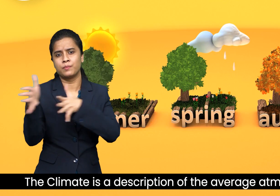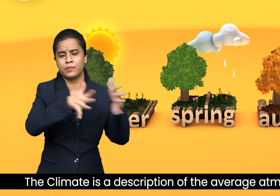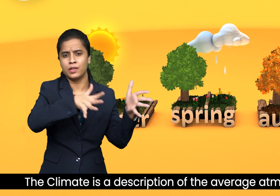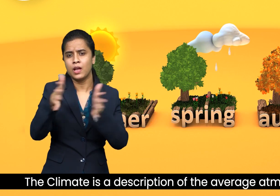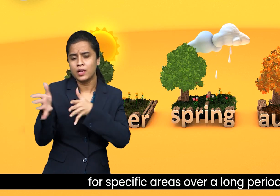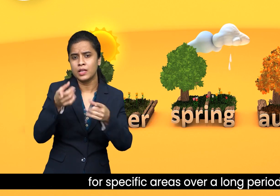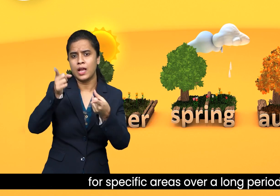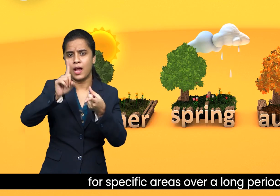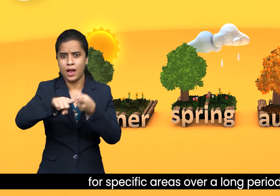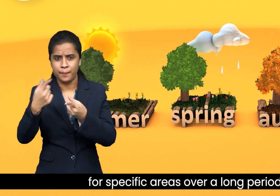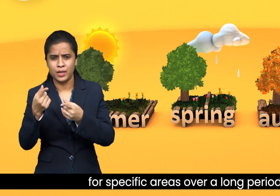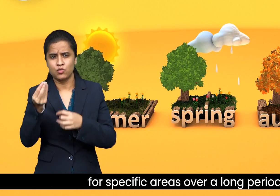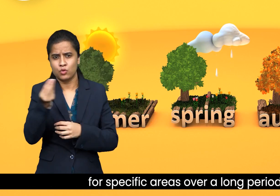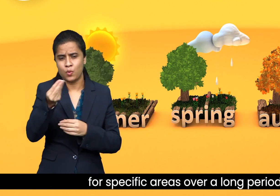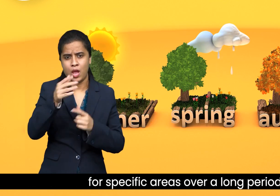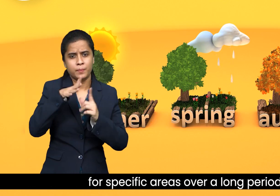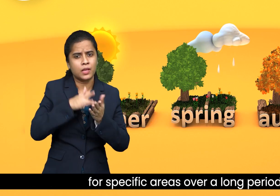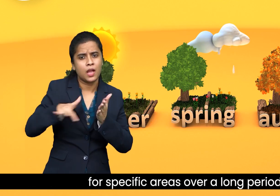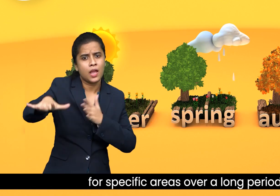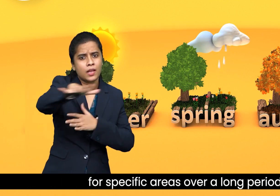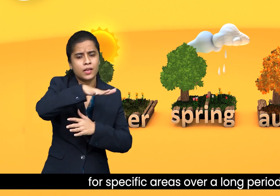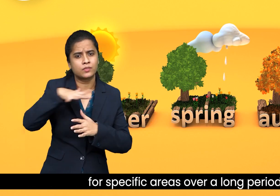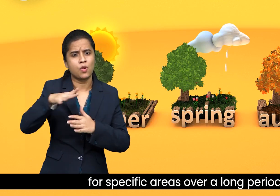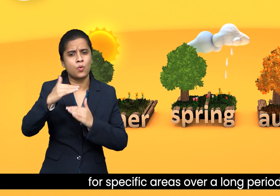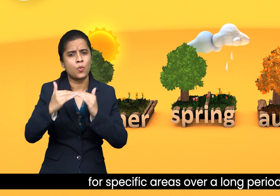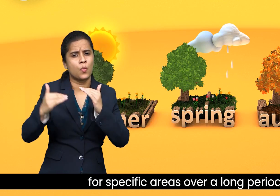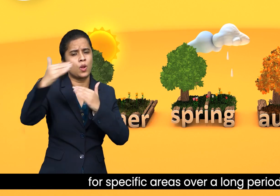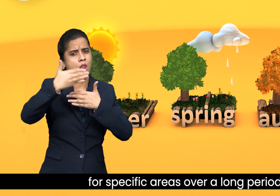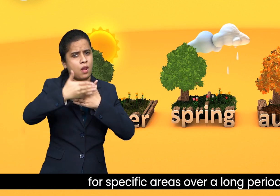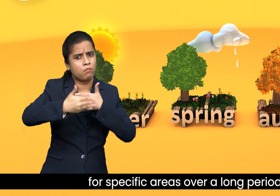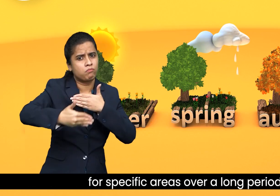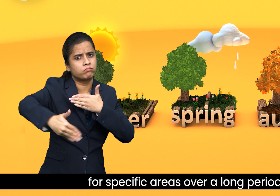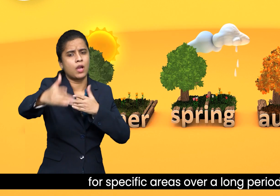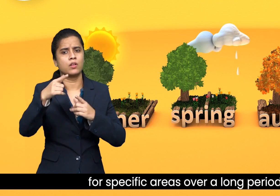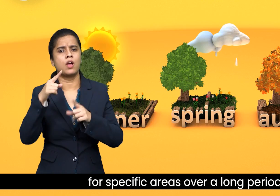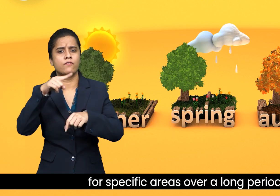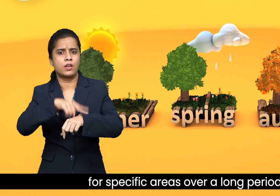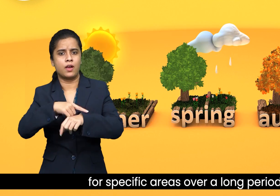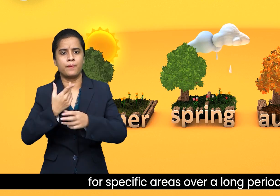atmospheric condition for specific areas over a long period of time.